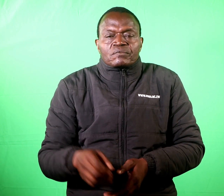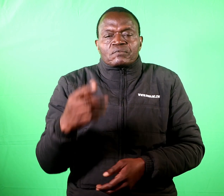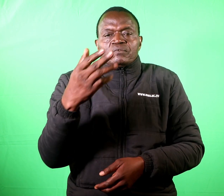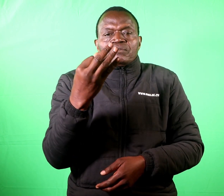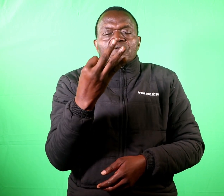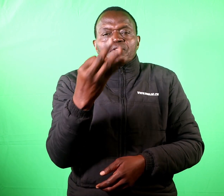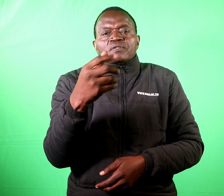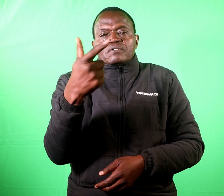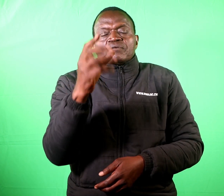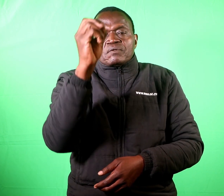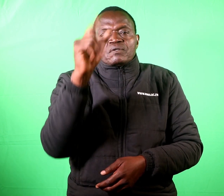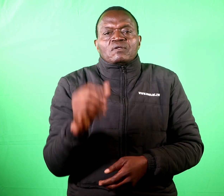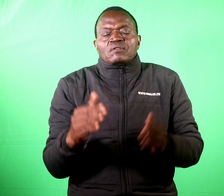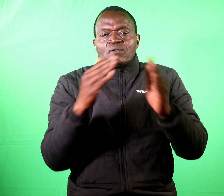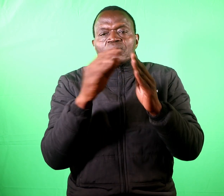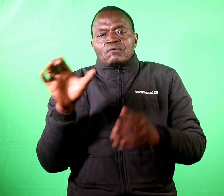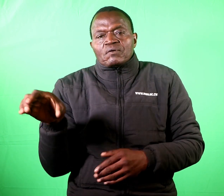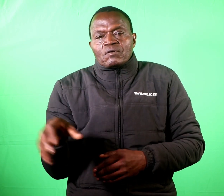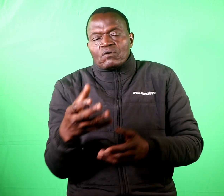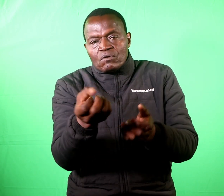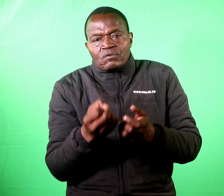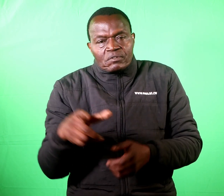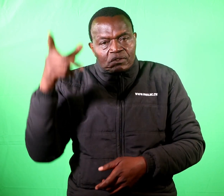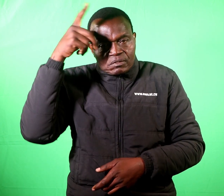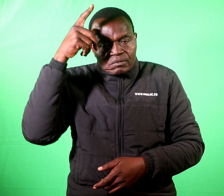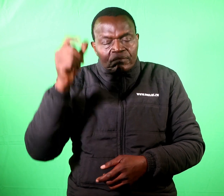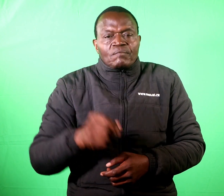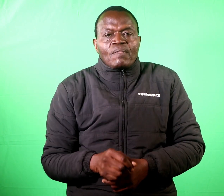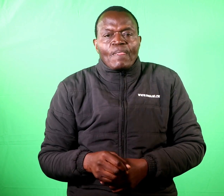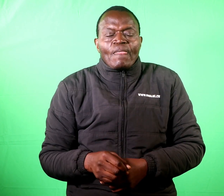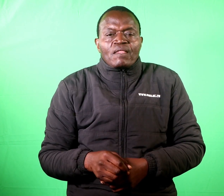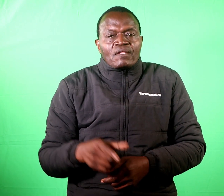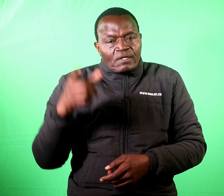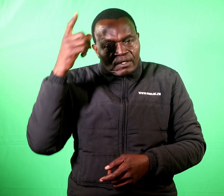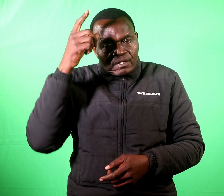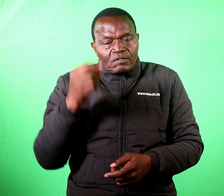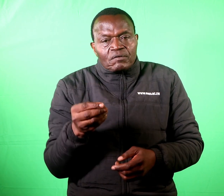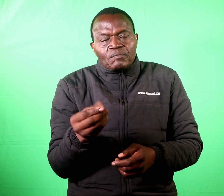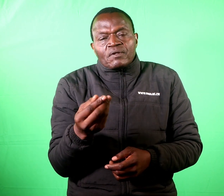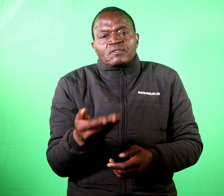37% of households owned livestock. Cattle prices ranged from